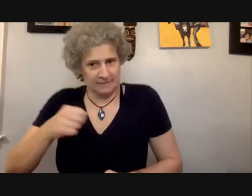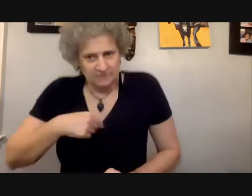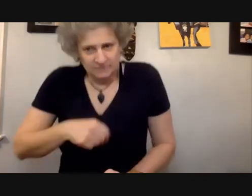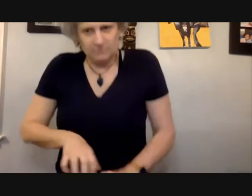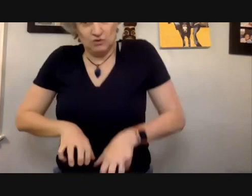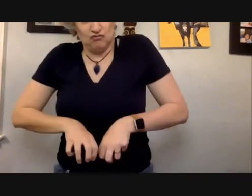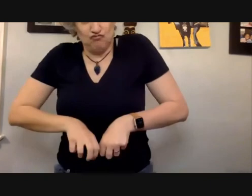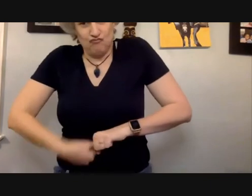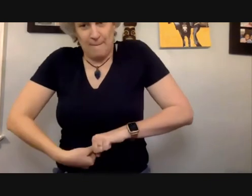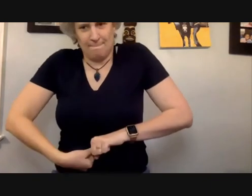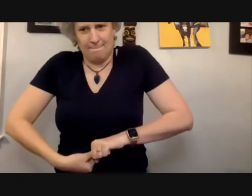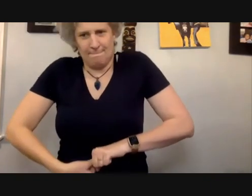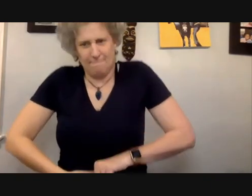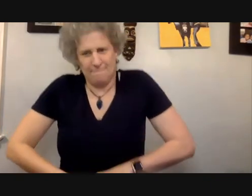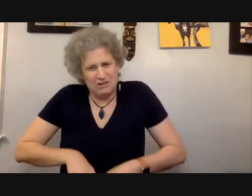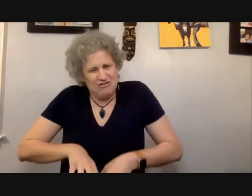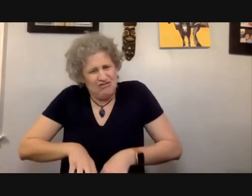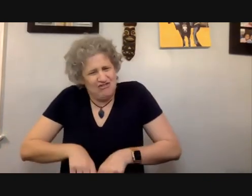Cramps.